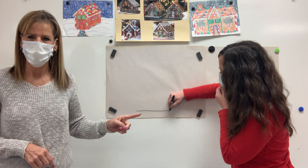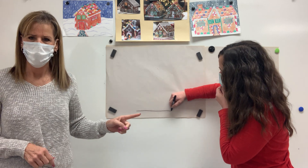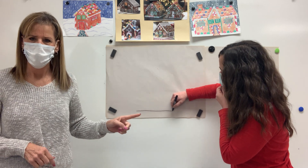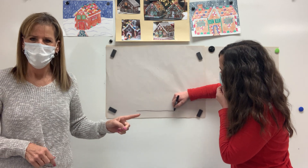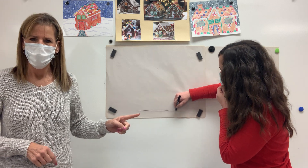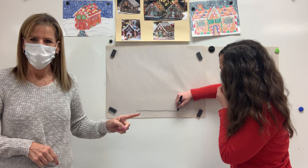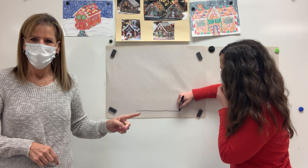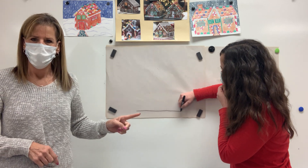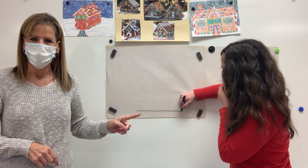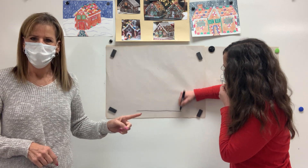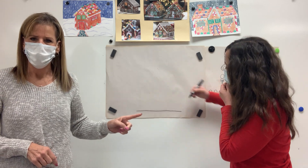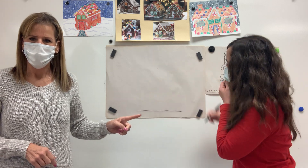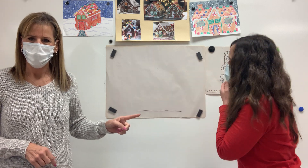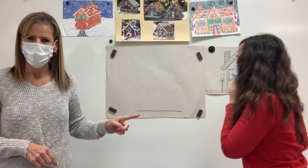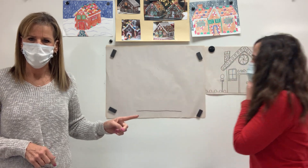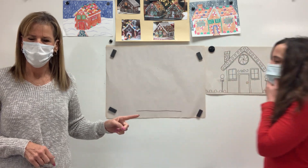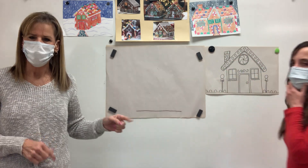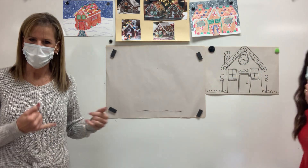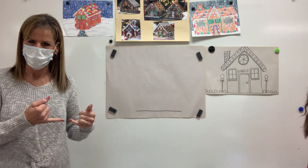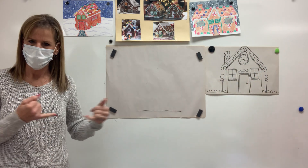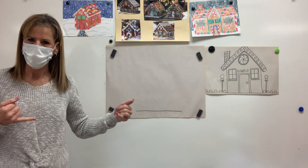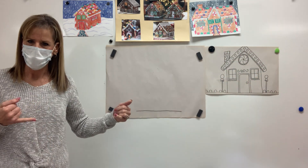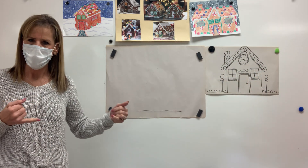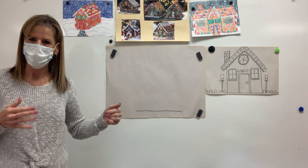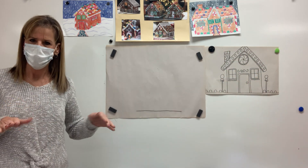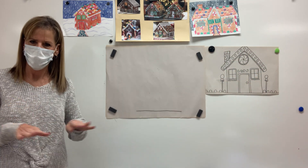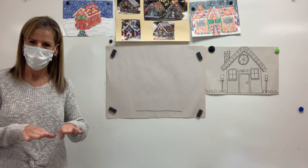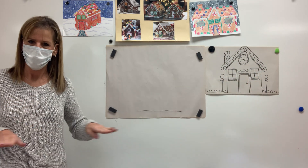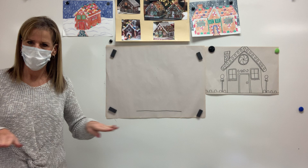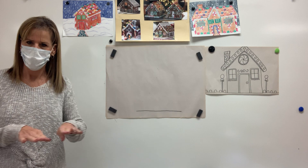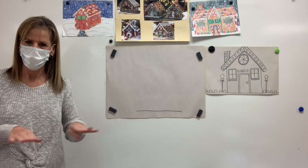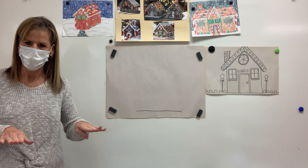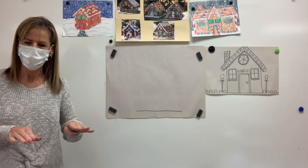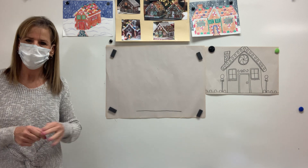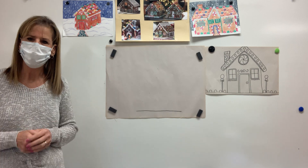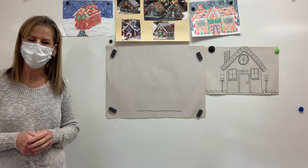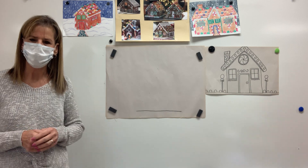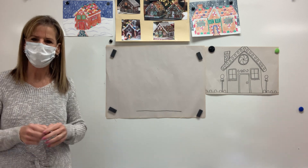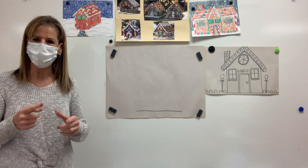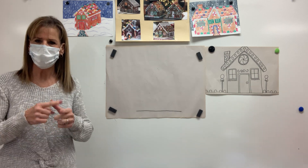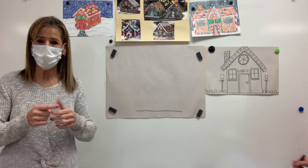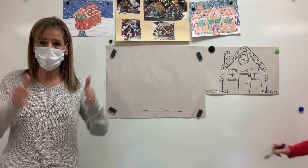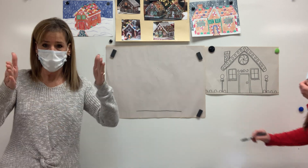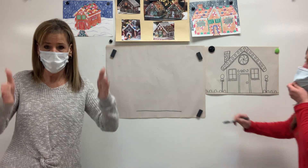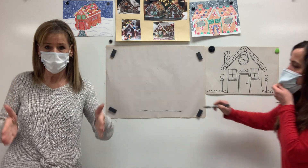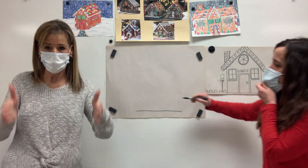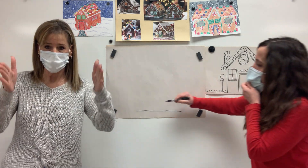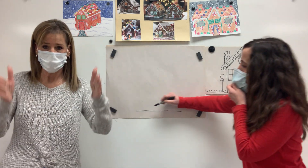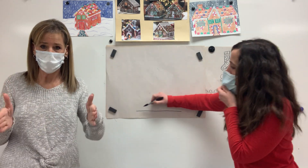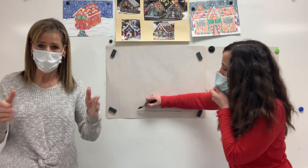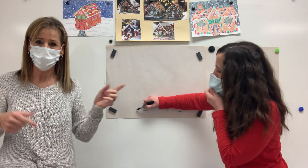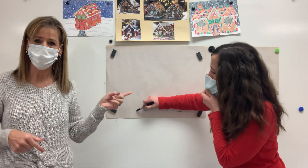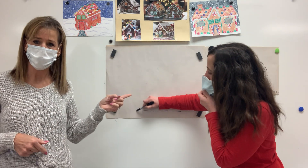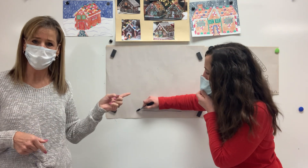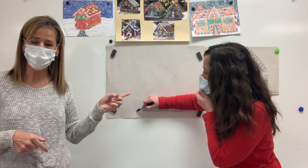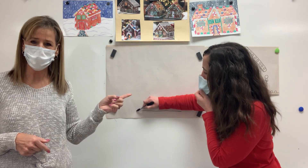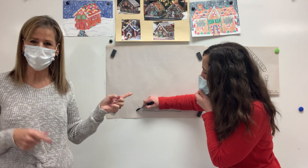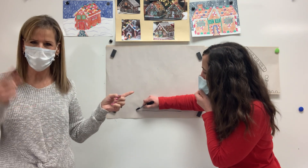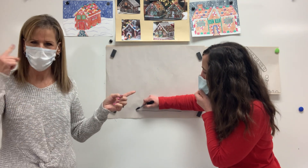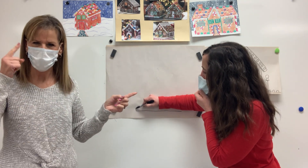best. Make a straight line for the bottom. Then for the side, decide how tall you want the side of the house